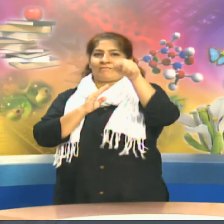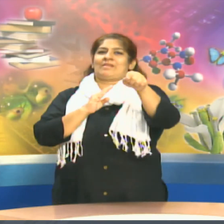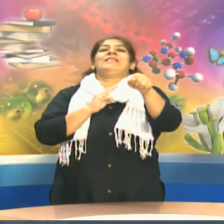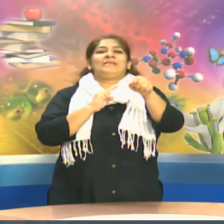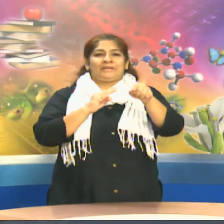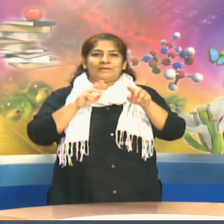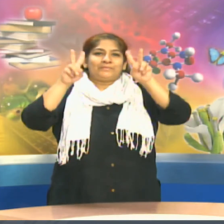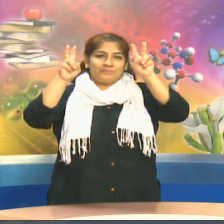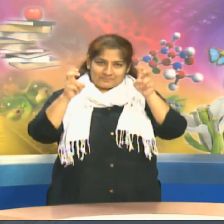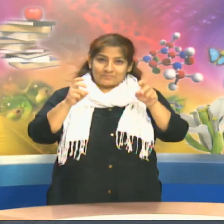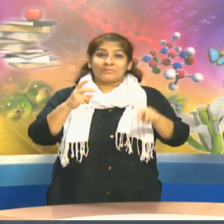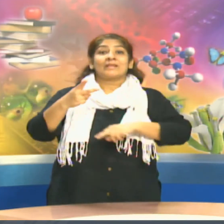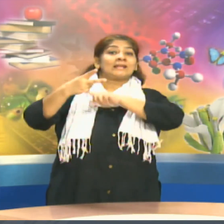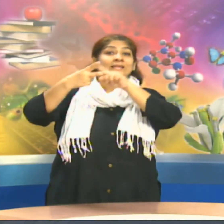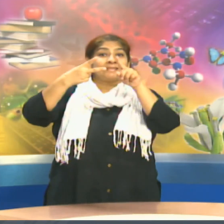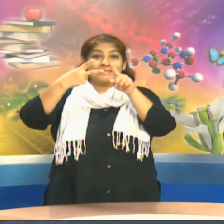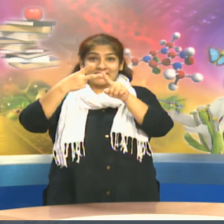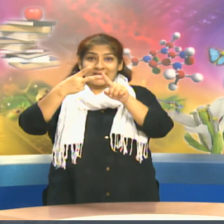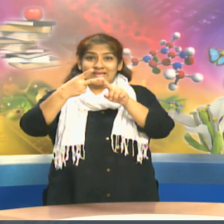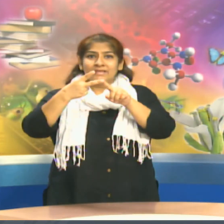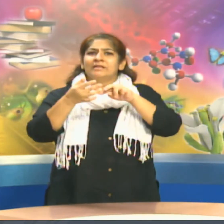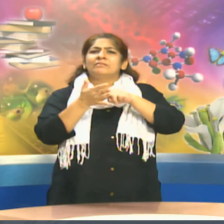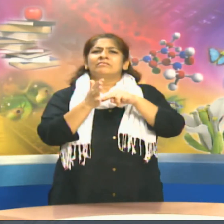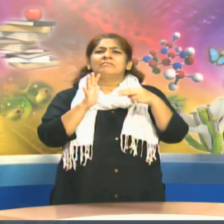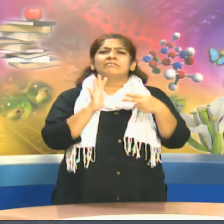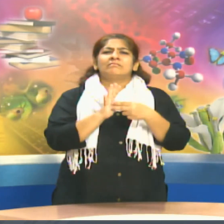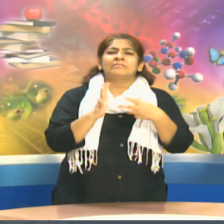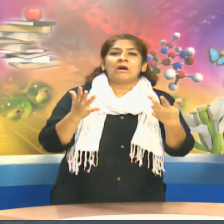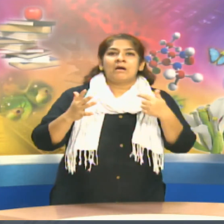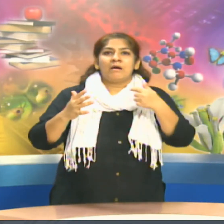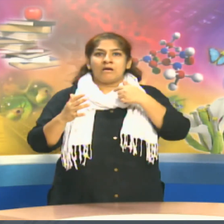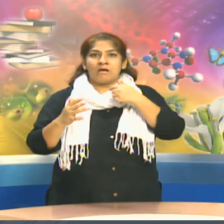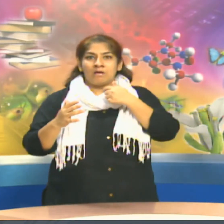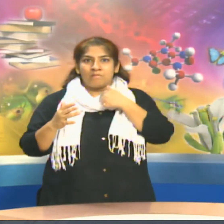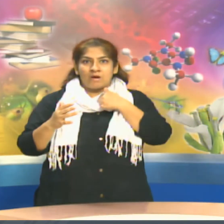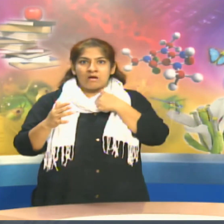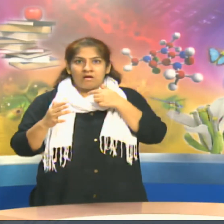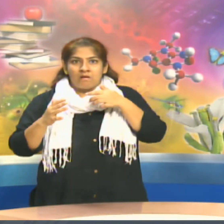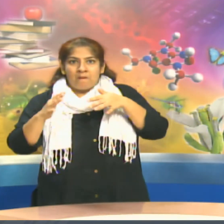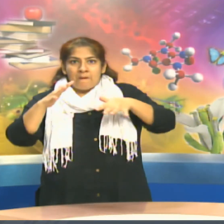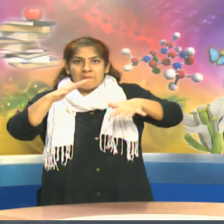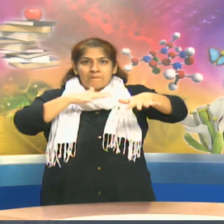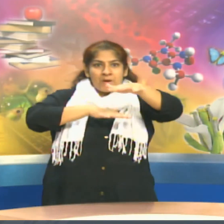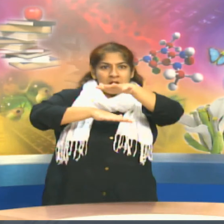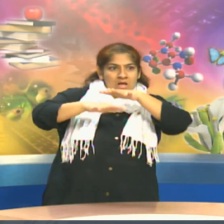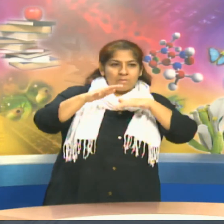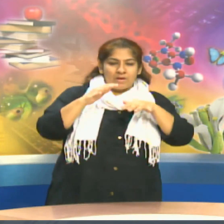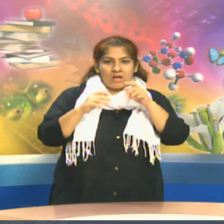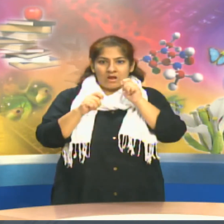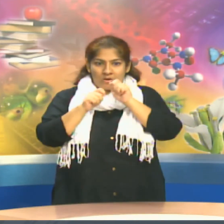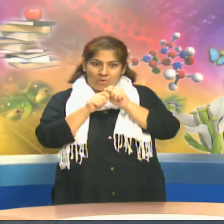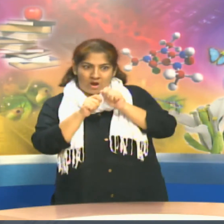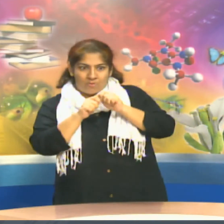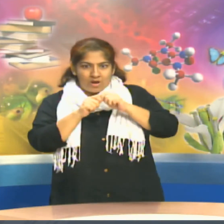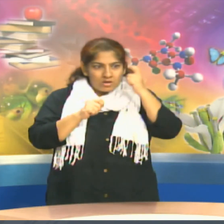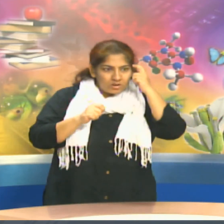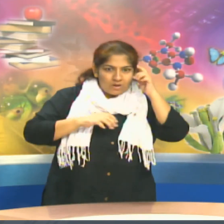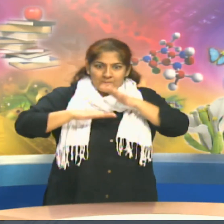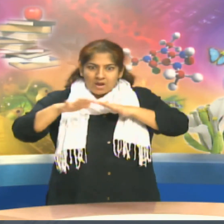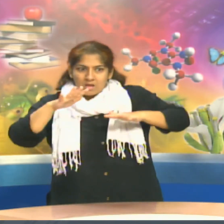the provisions, the planning, it gives us direction. The second most important feature of planning